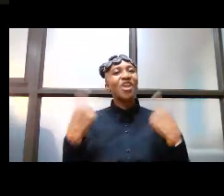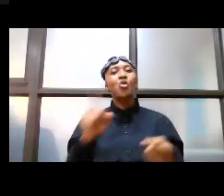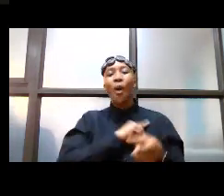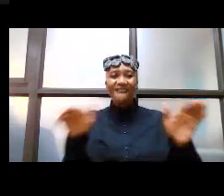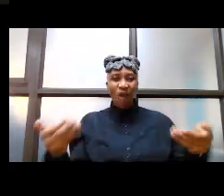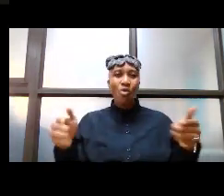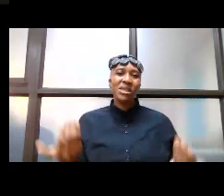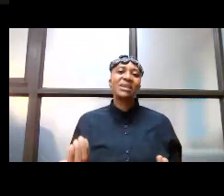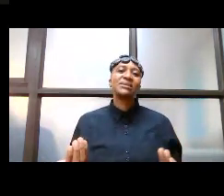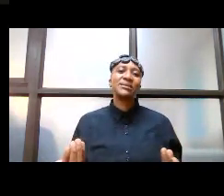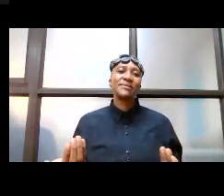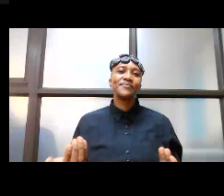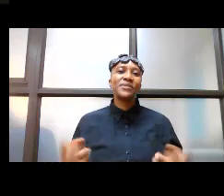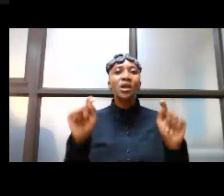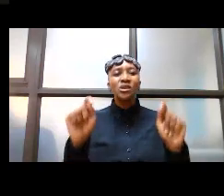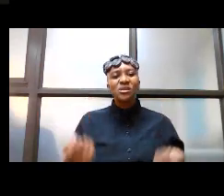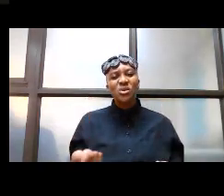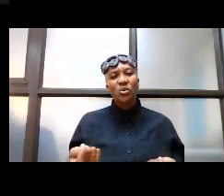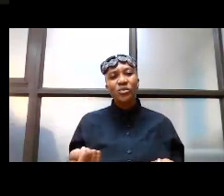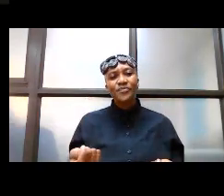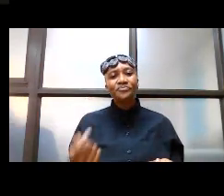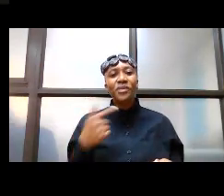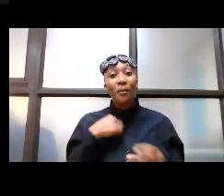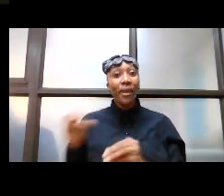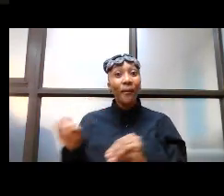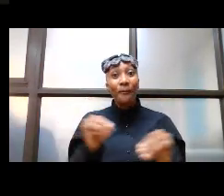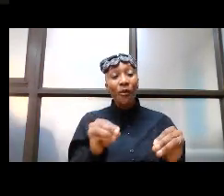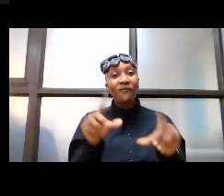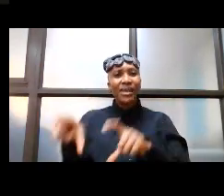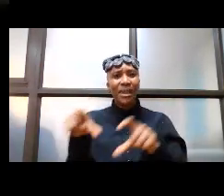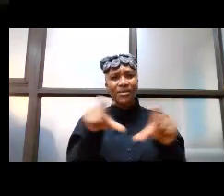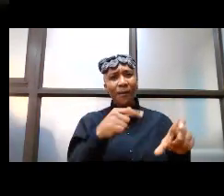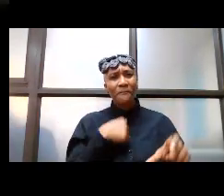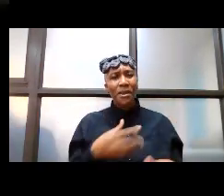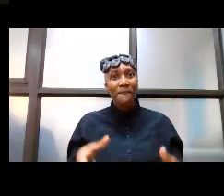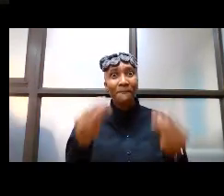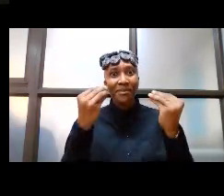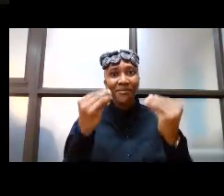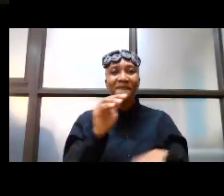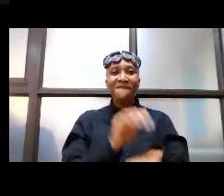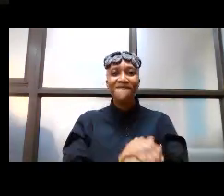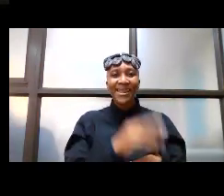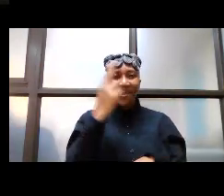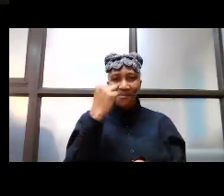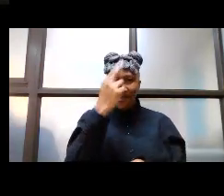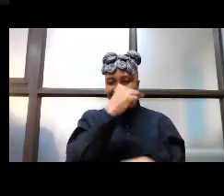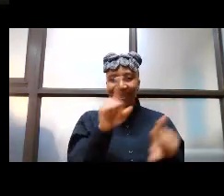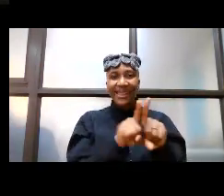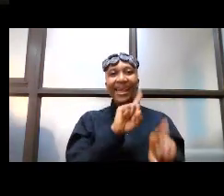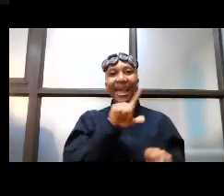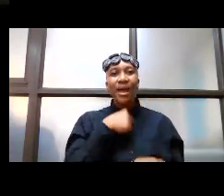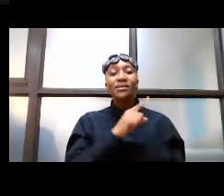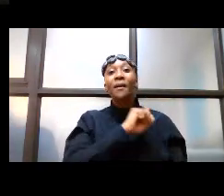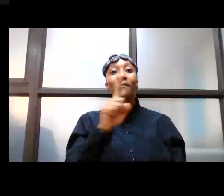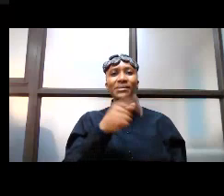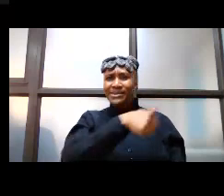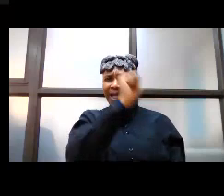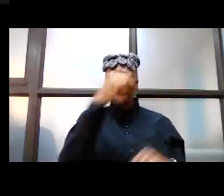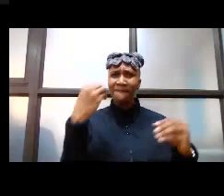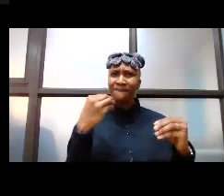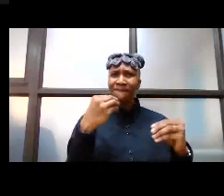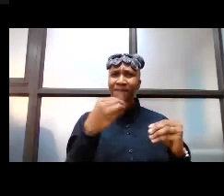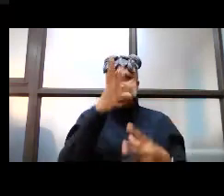But a couple of, when I moved to Cape Town, I found a friend who was blind like us, but she was doing computer science,